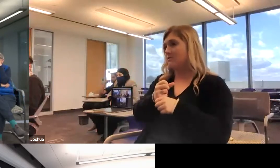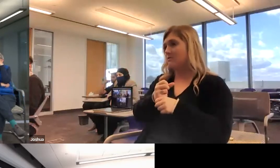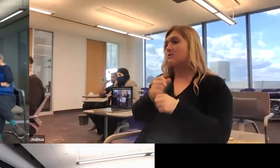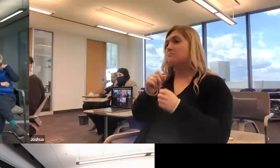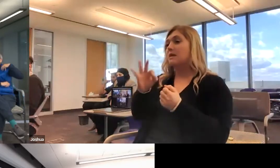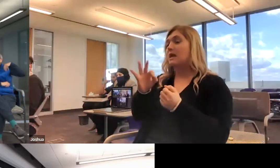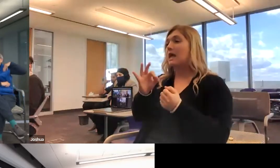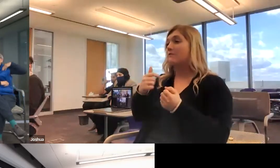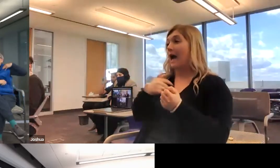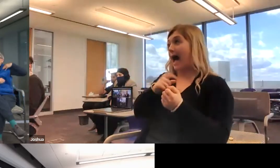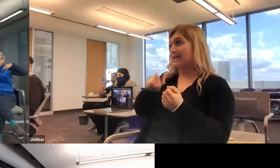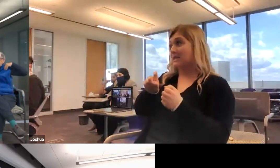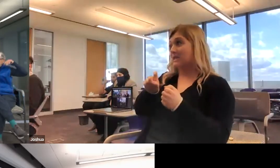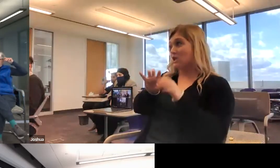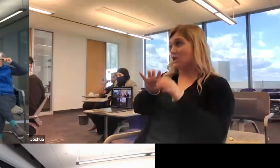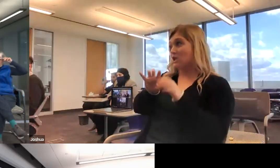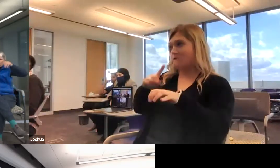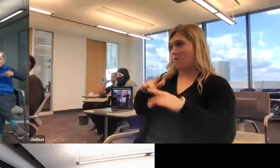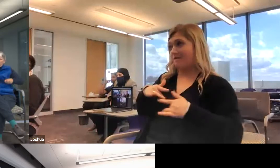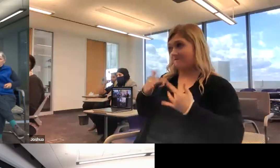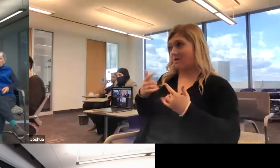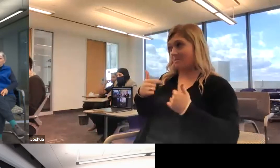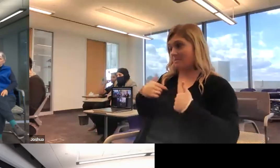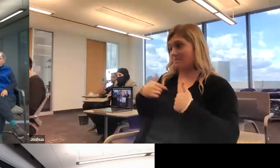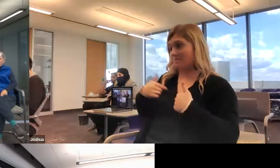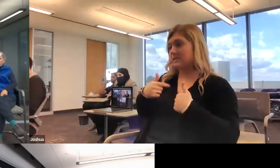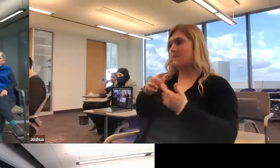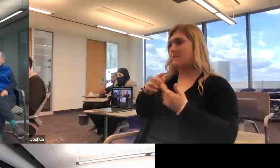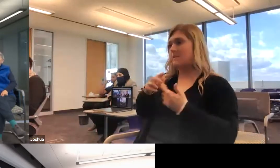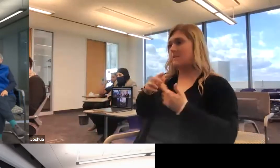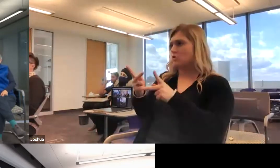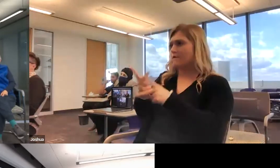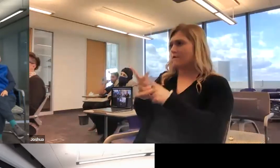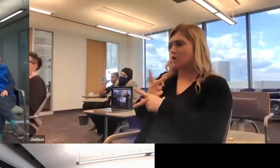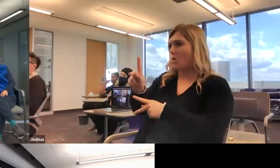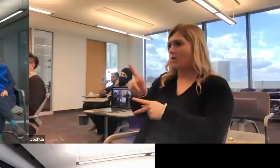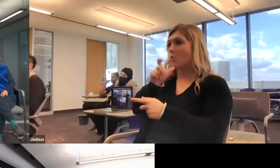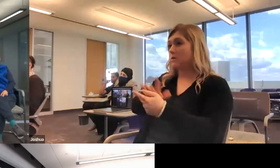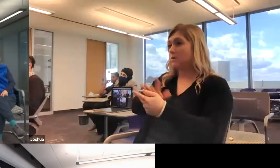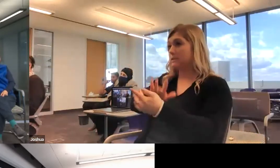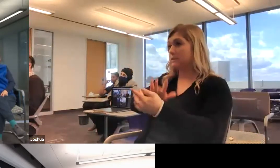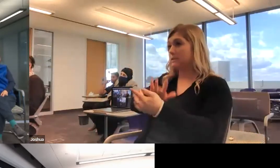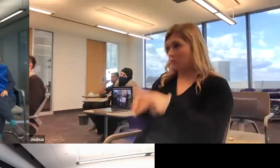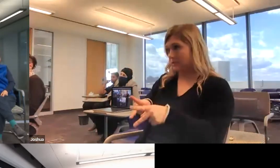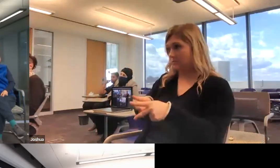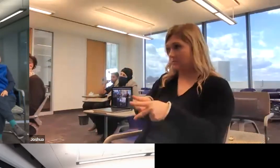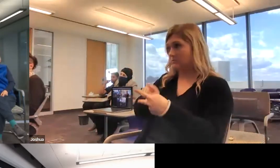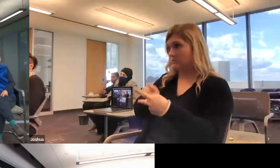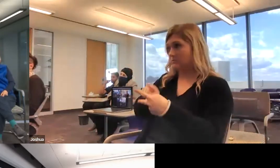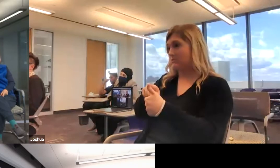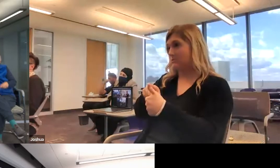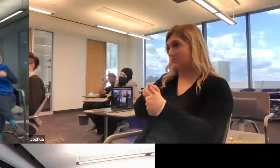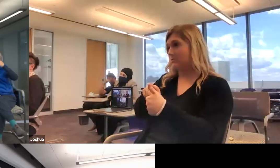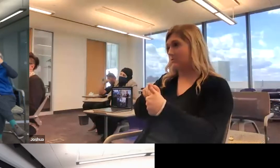If I want code for an event, I still have to figure out, like, okay, who's the contact person?